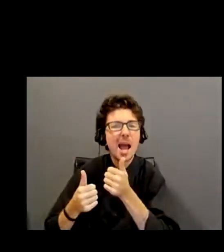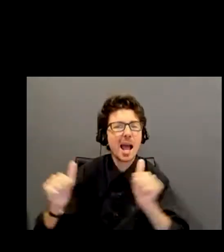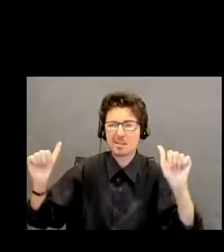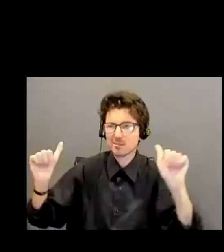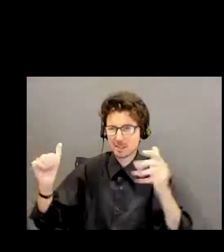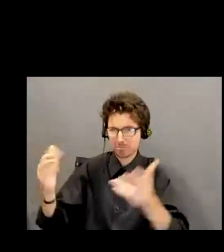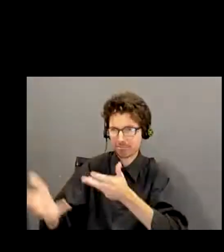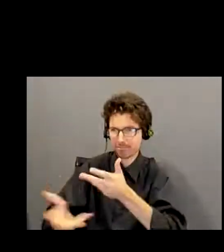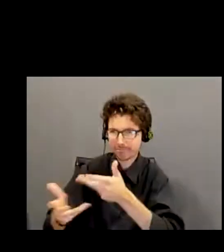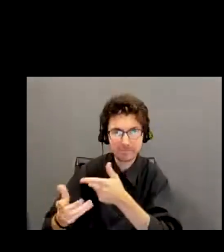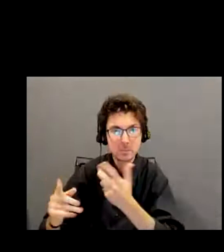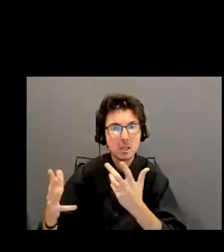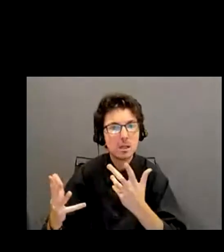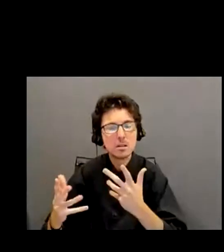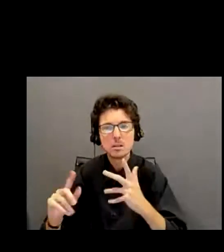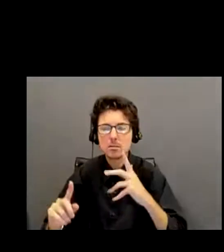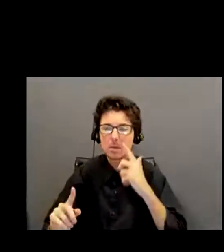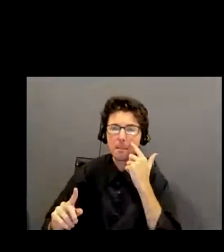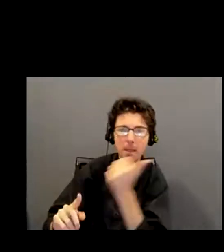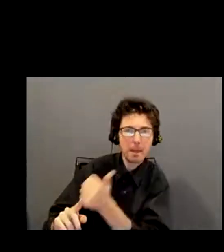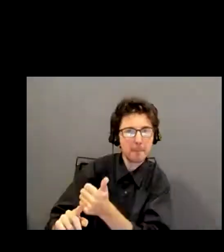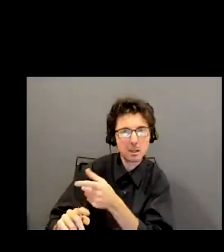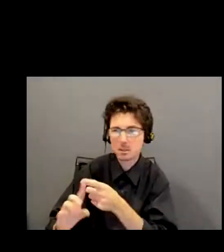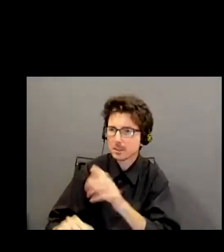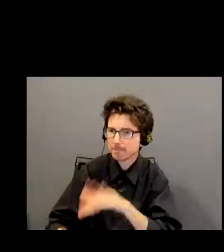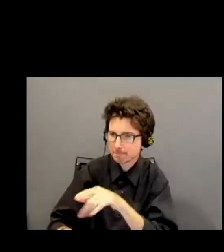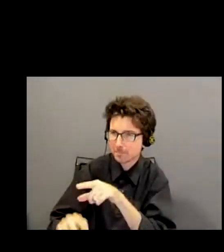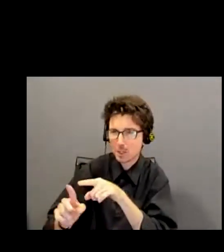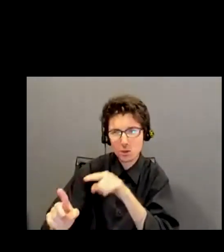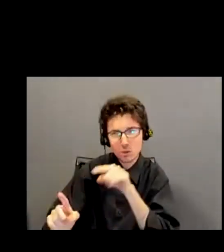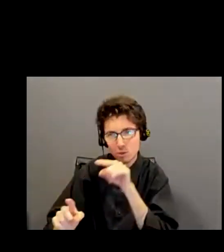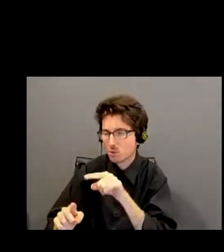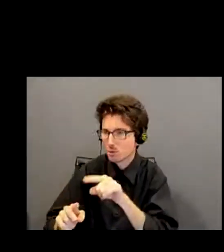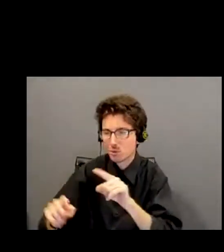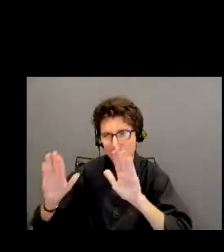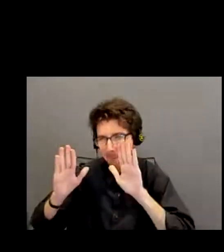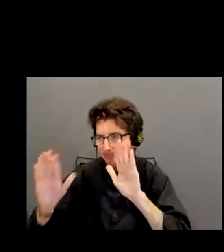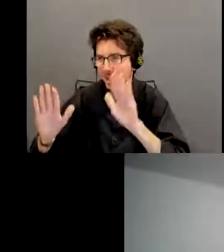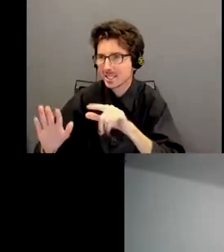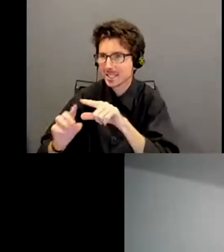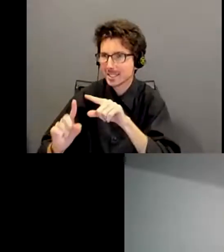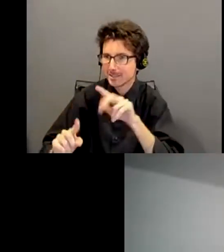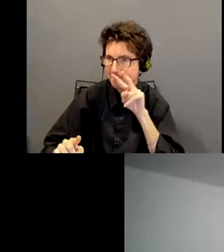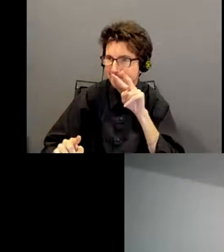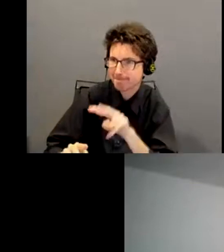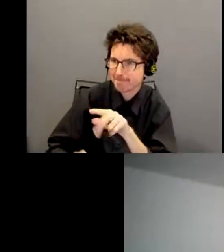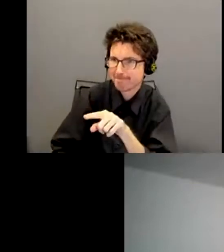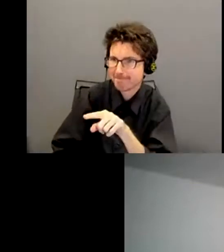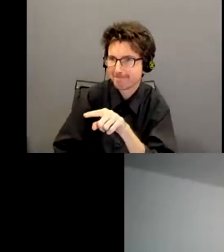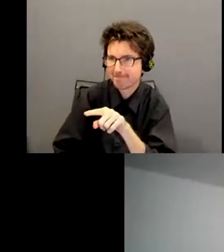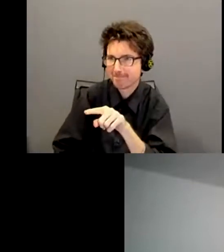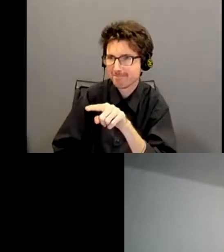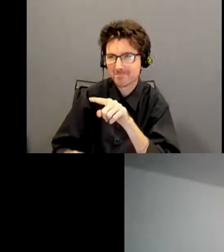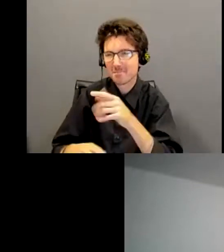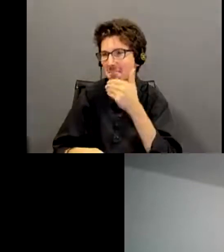to look them in the eyes and say, you are the best version of yourselves. Thank you very much, Tomer.